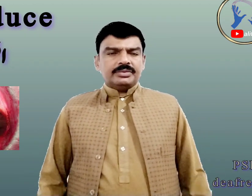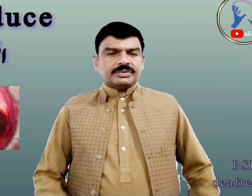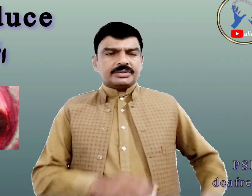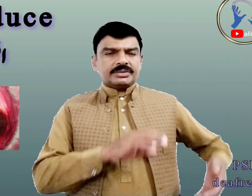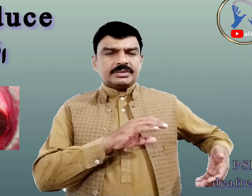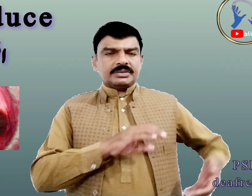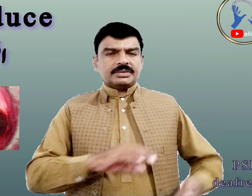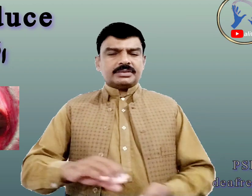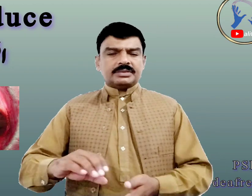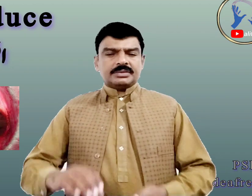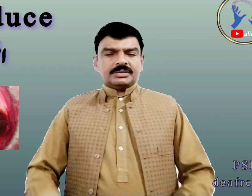reproduce,